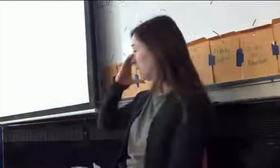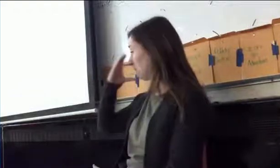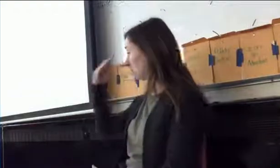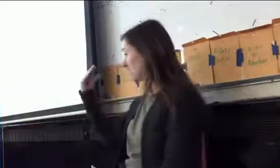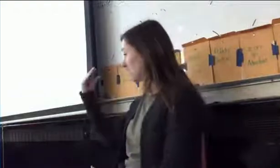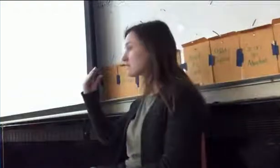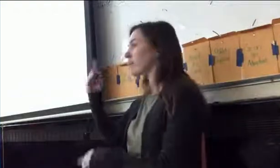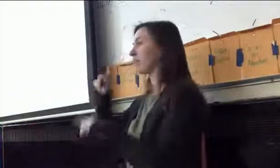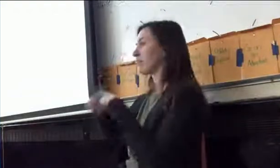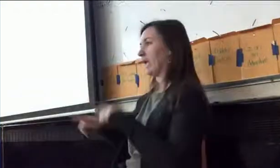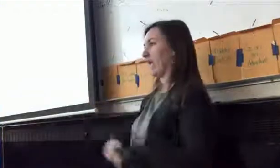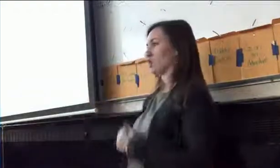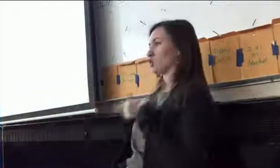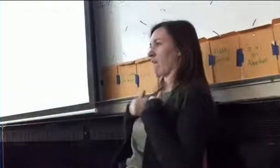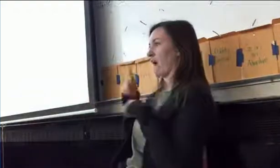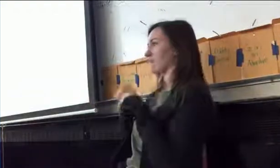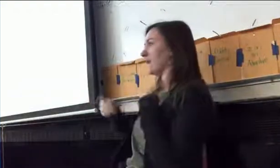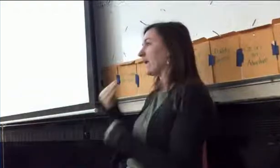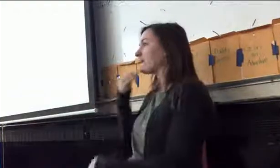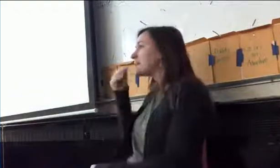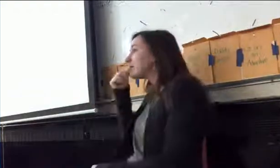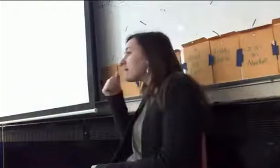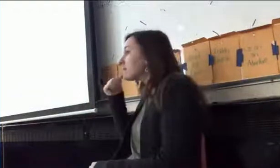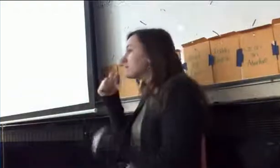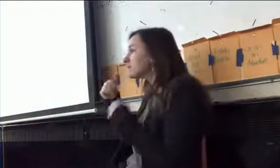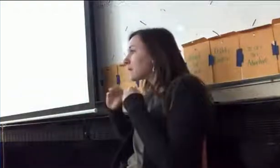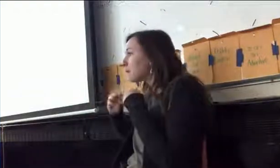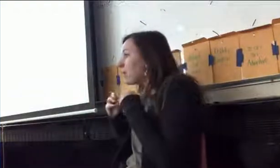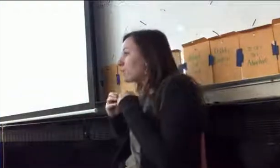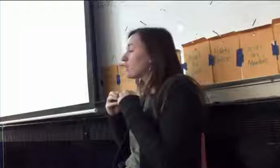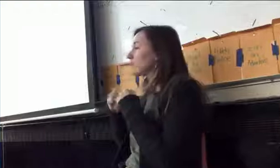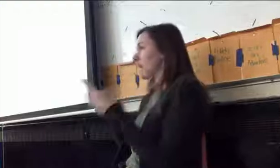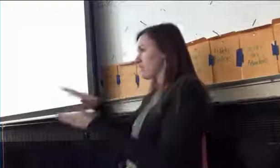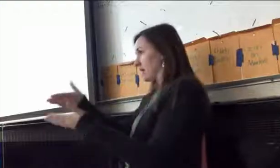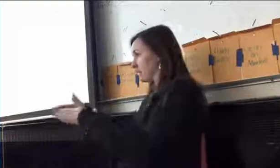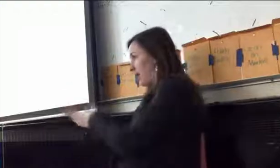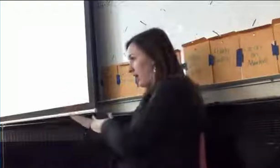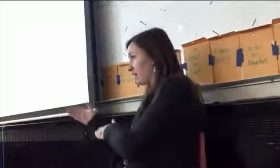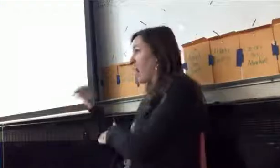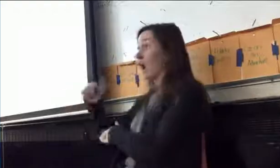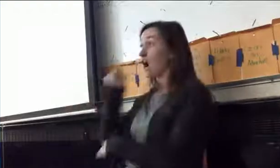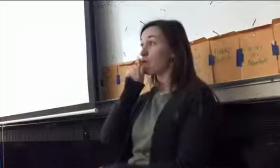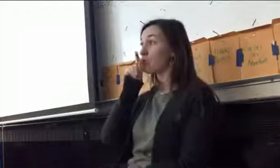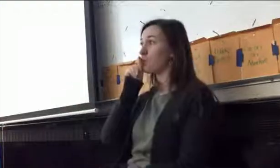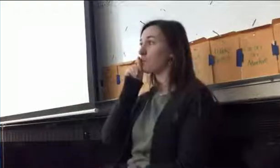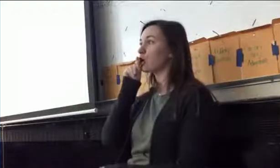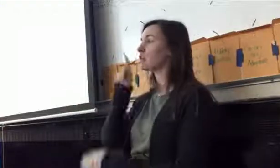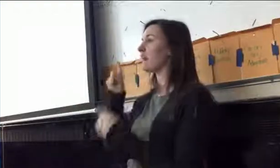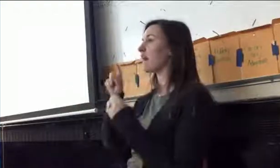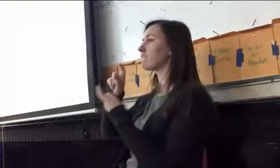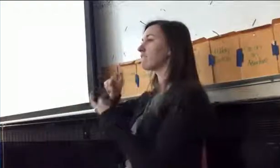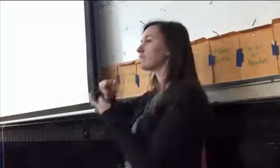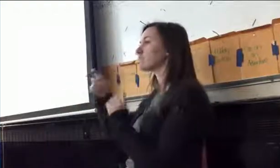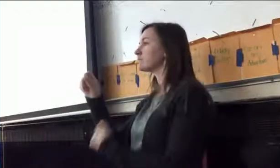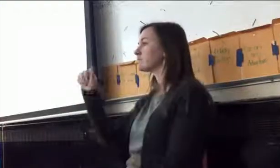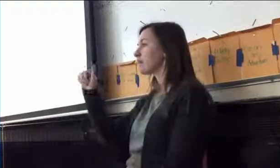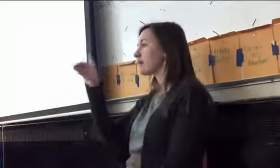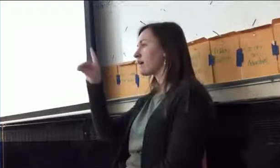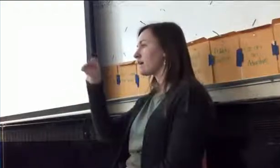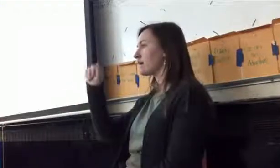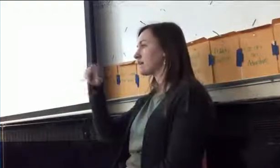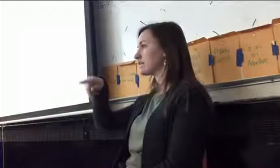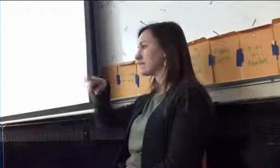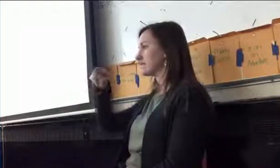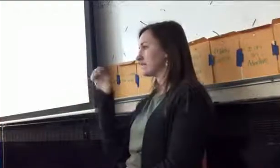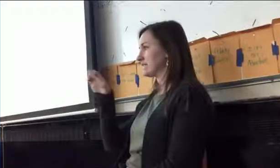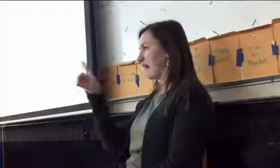and seeds and things like that, and they begin to die off. Other birds have adapted and created longer, shorter beaks that allow them to be able to